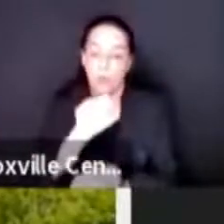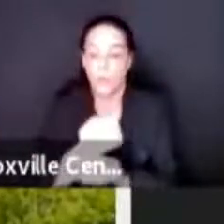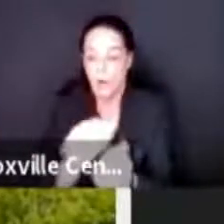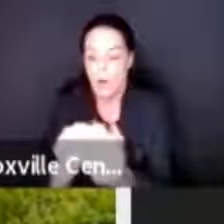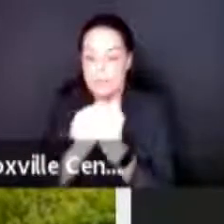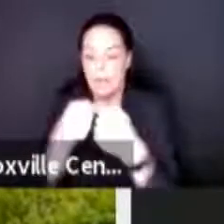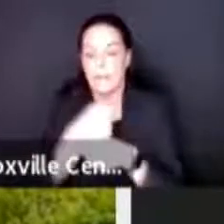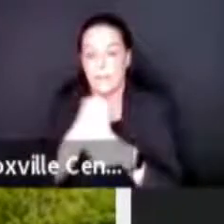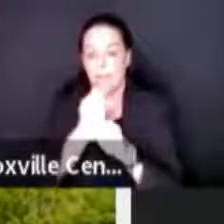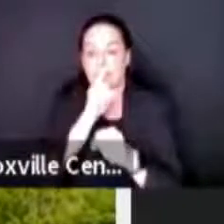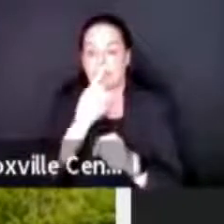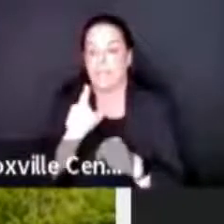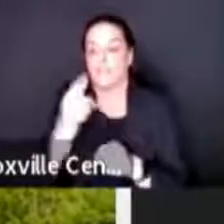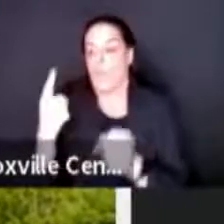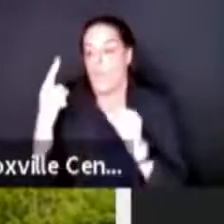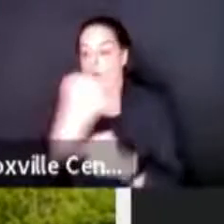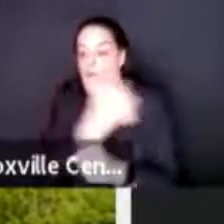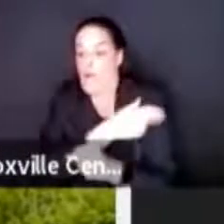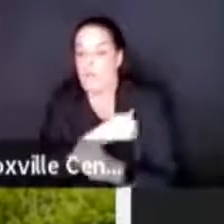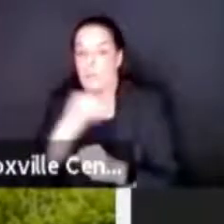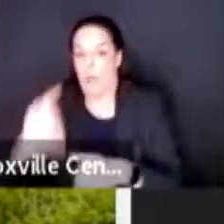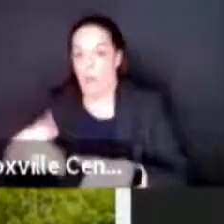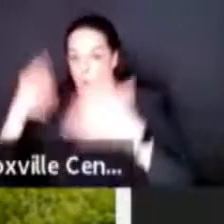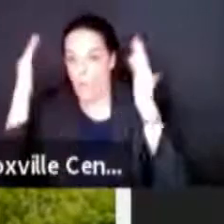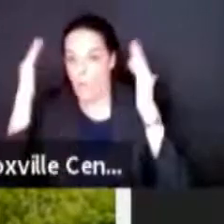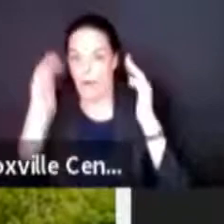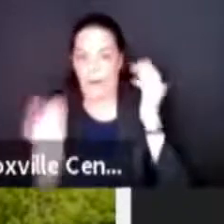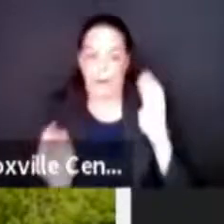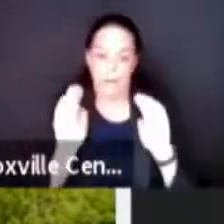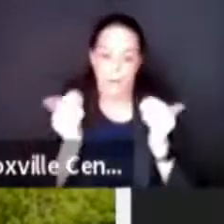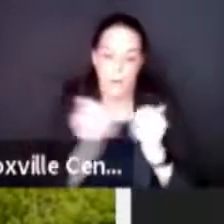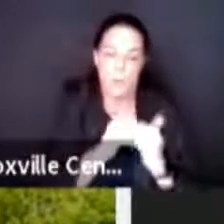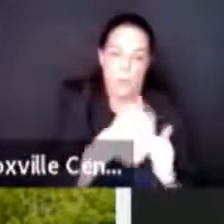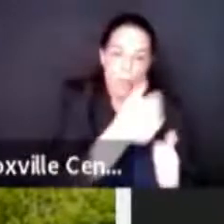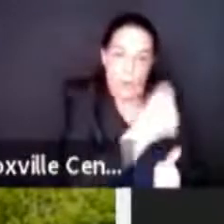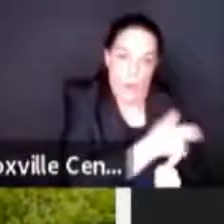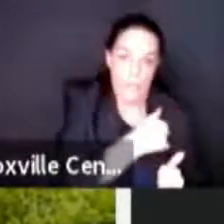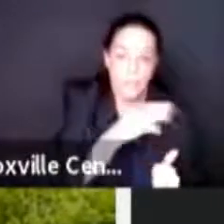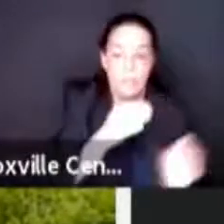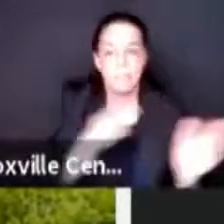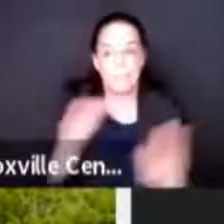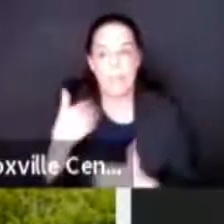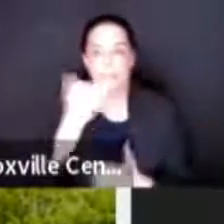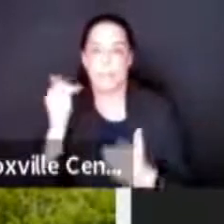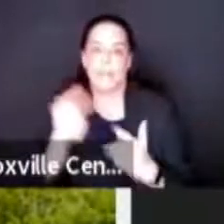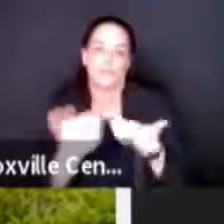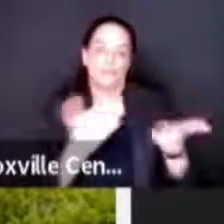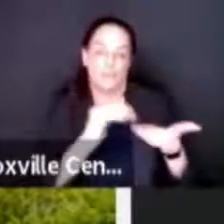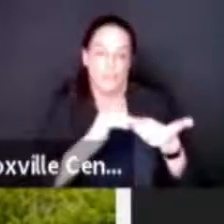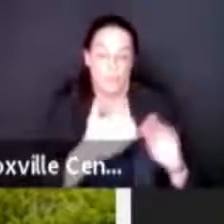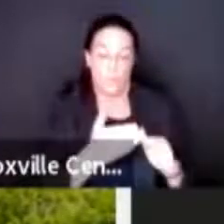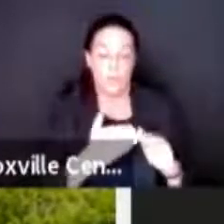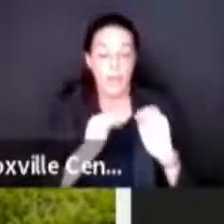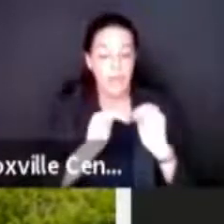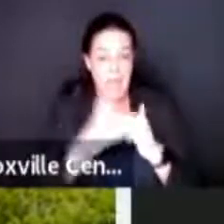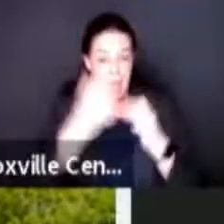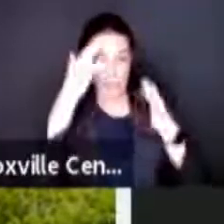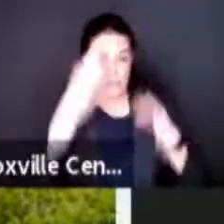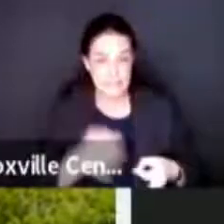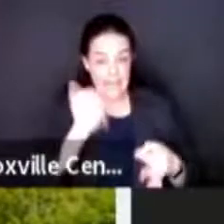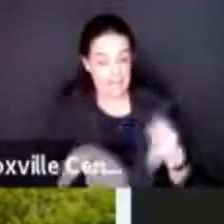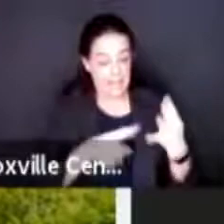impacted disproportionately, and plan the response together to best serve this community. The decisions regarding on how to classify this benchmark